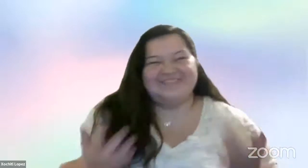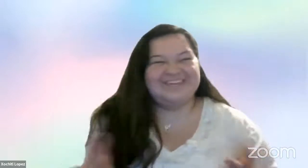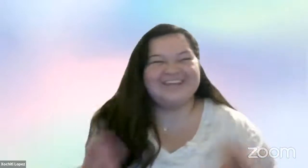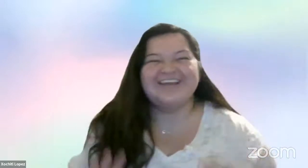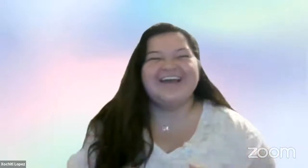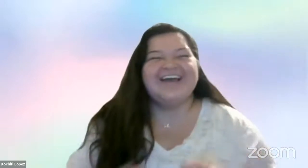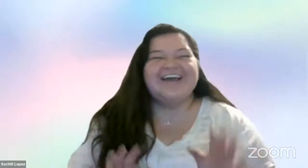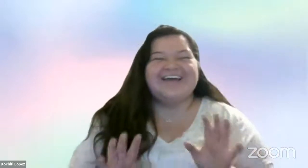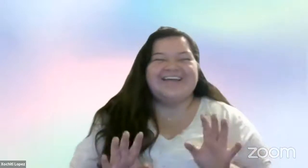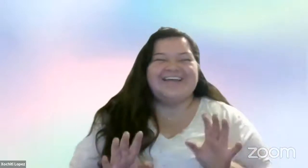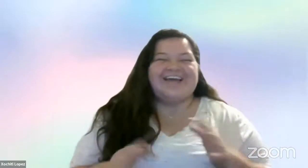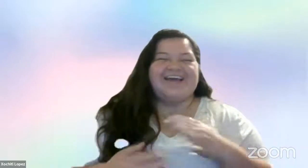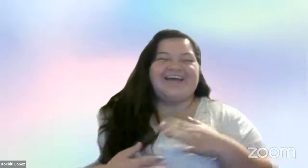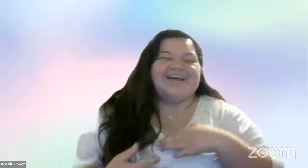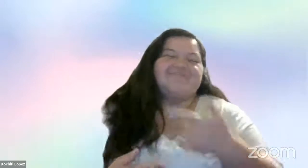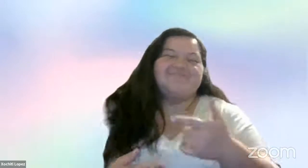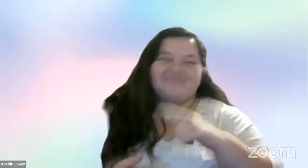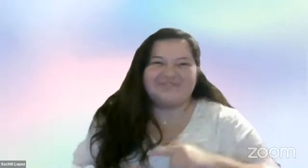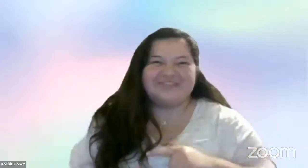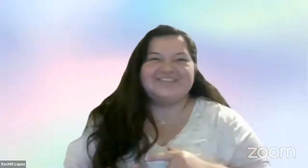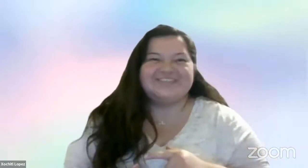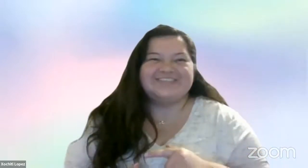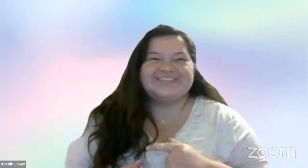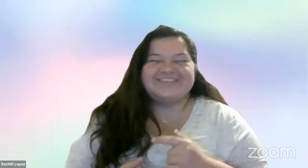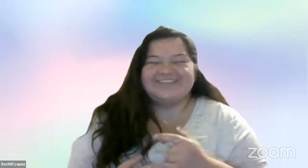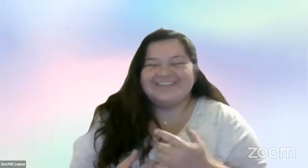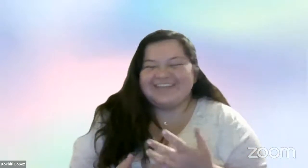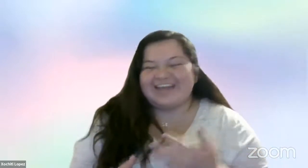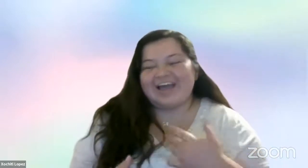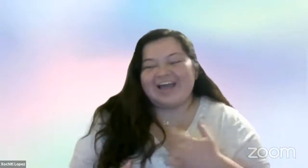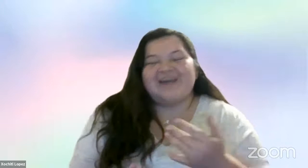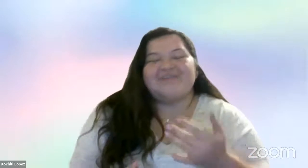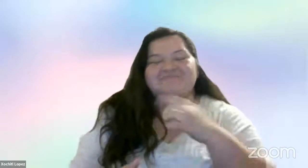I'm just so excited. I'm nervous. Now it's my turn and I